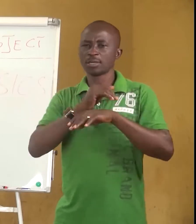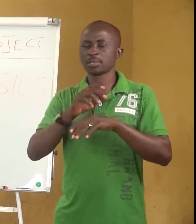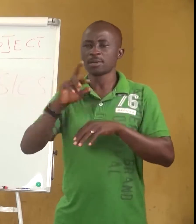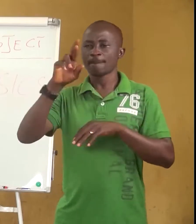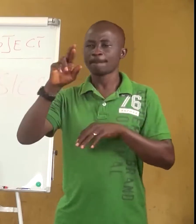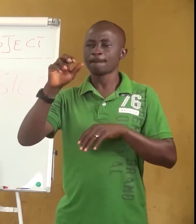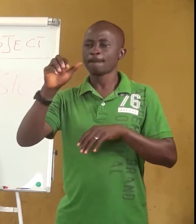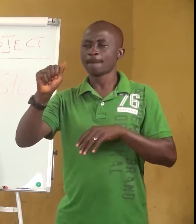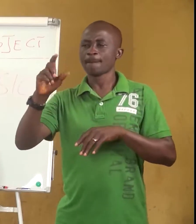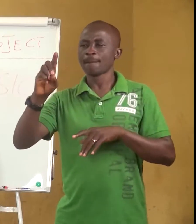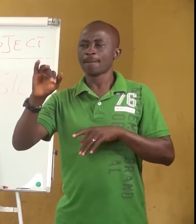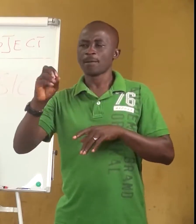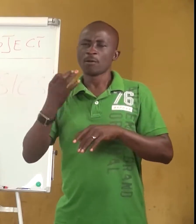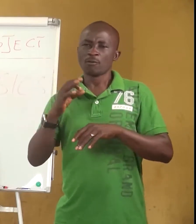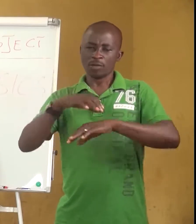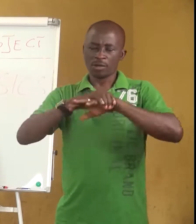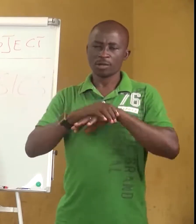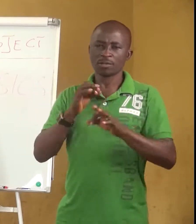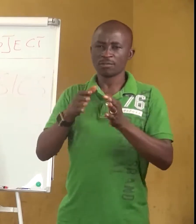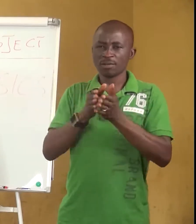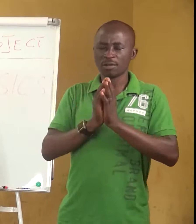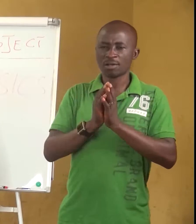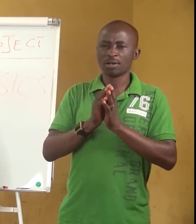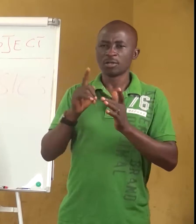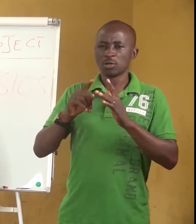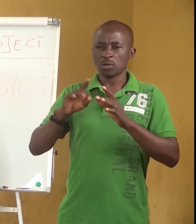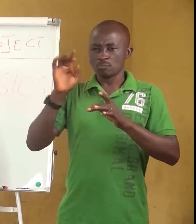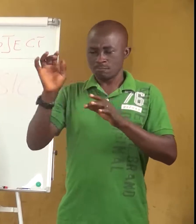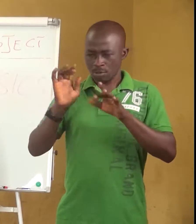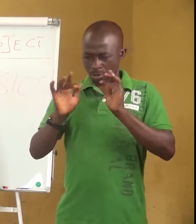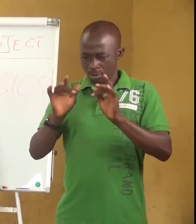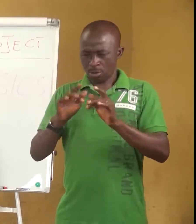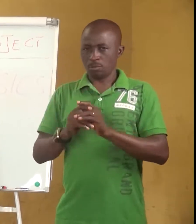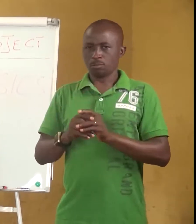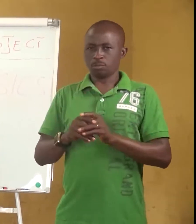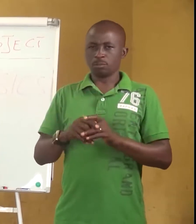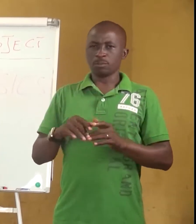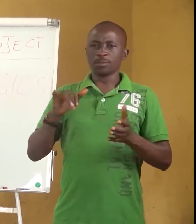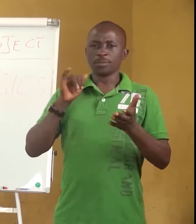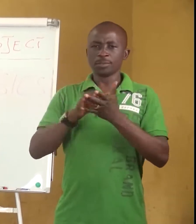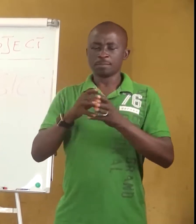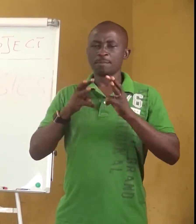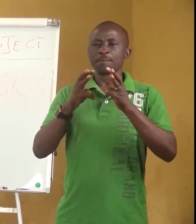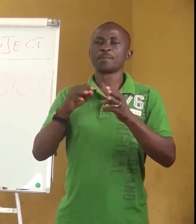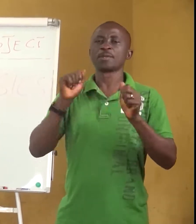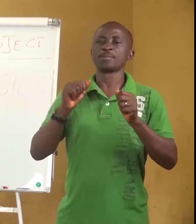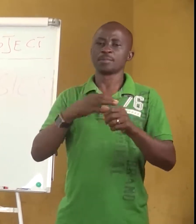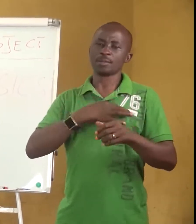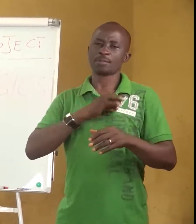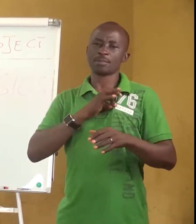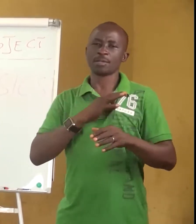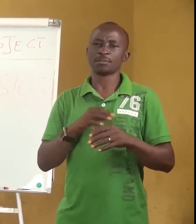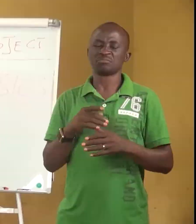of the Earth. If you are asked to calculate escape velocity, that formula also can be applied,